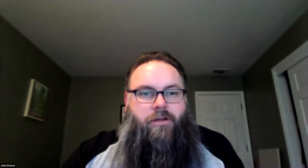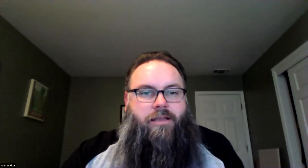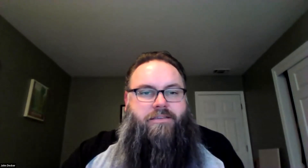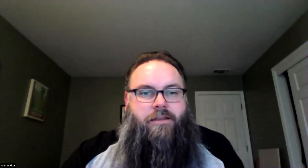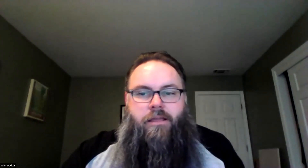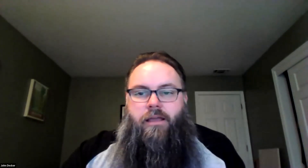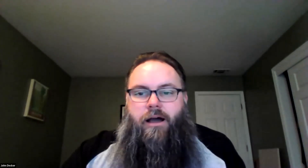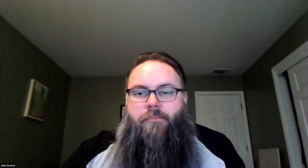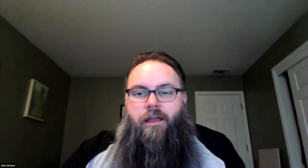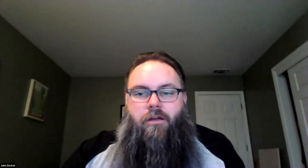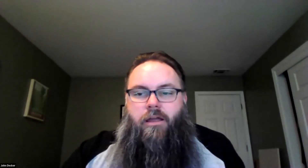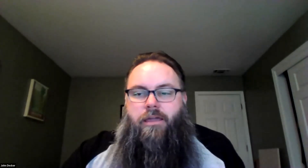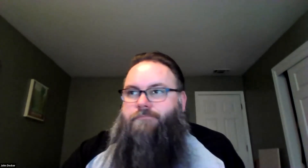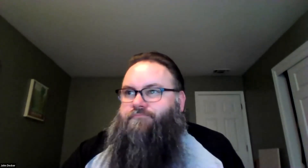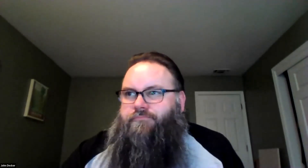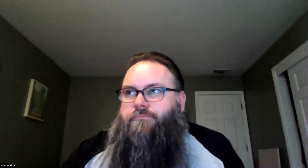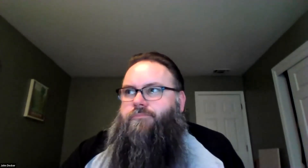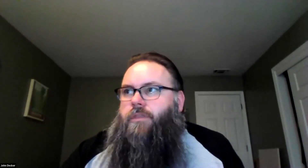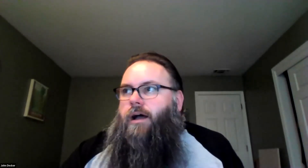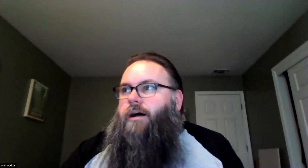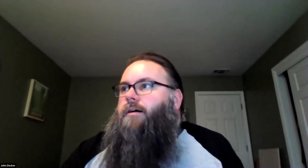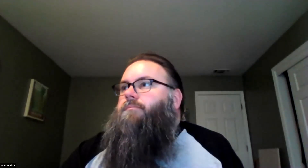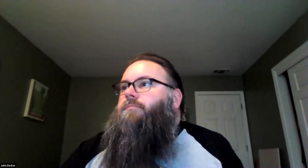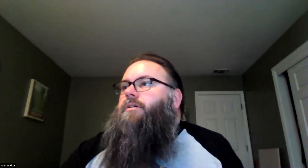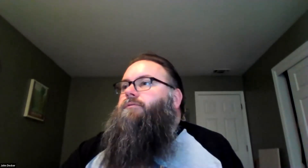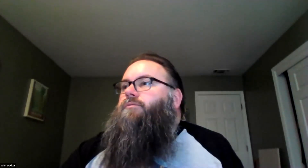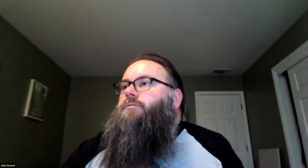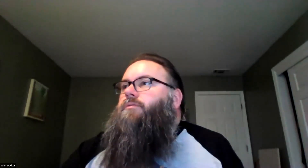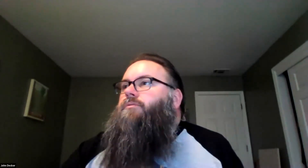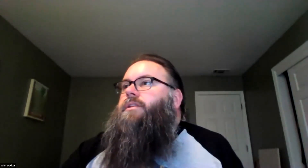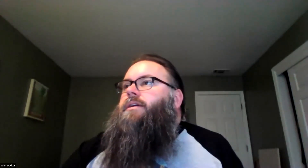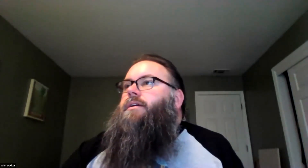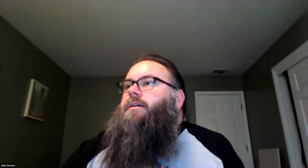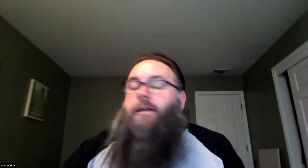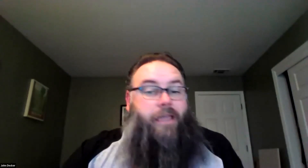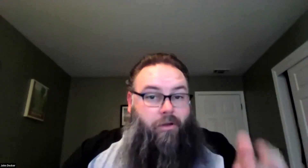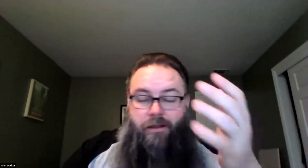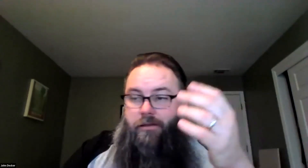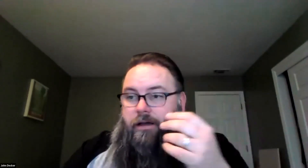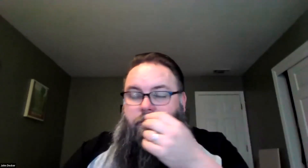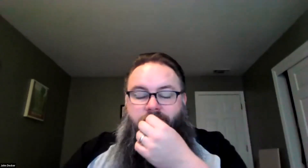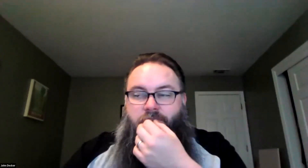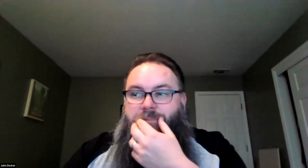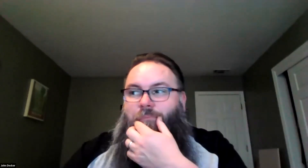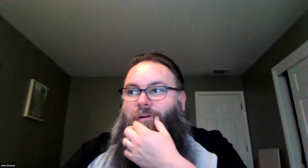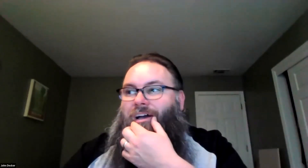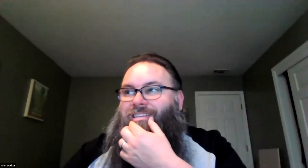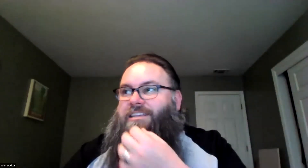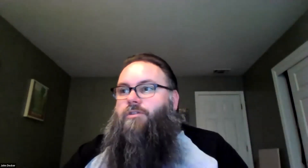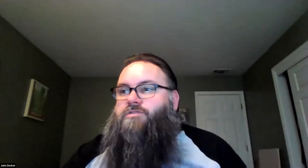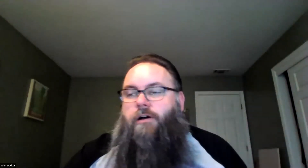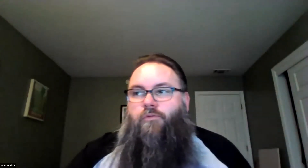Michelle Ramirez and Eric, have really Garrett